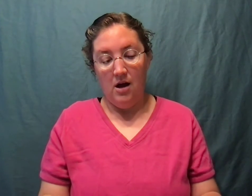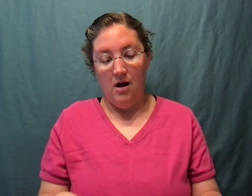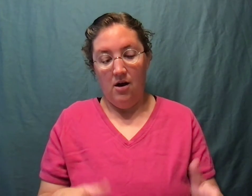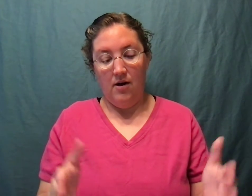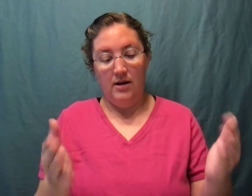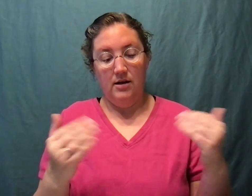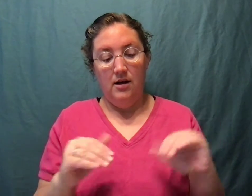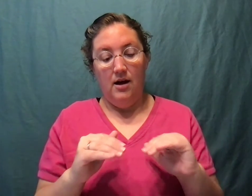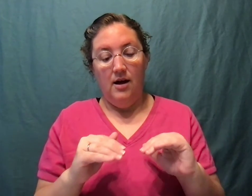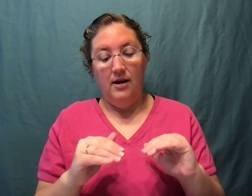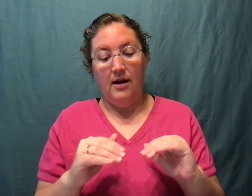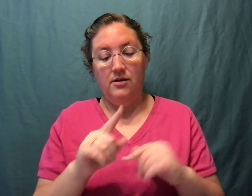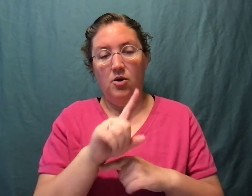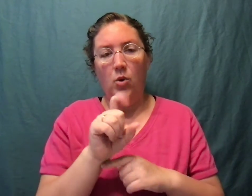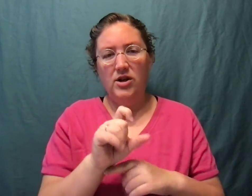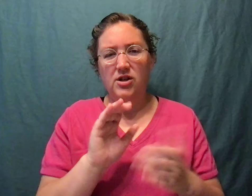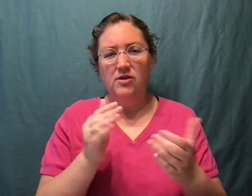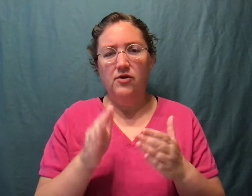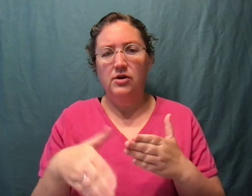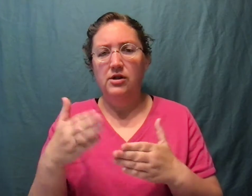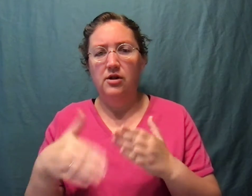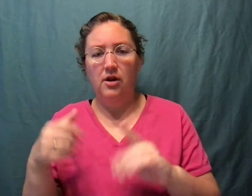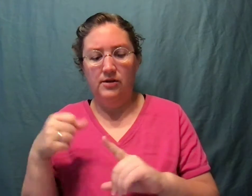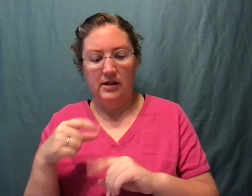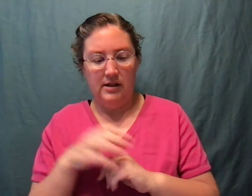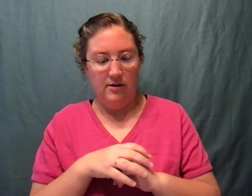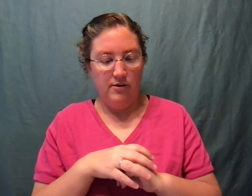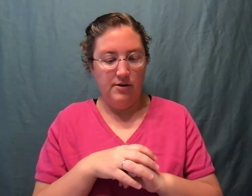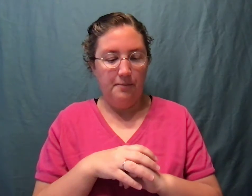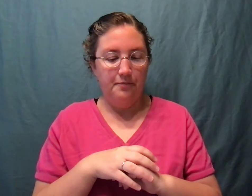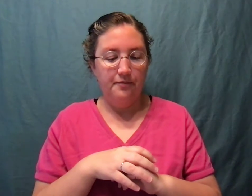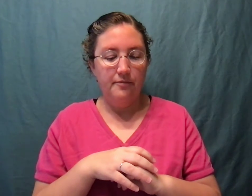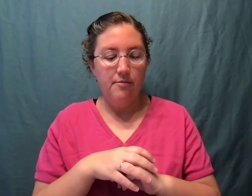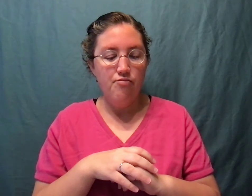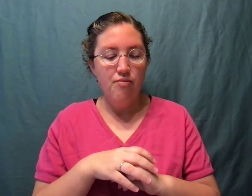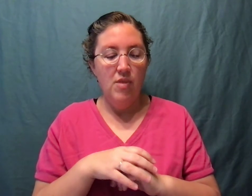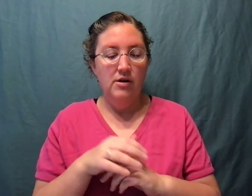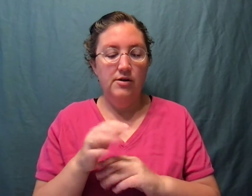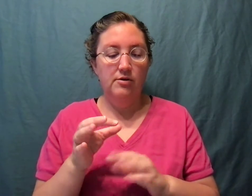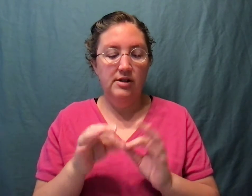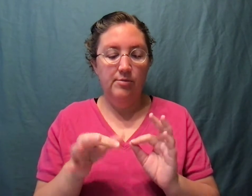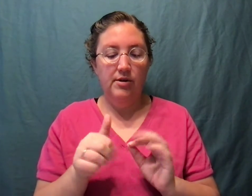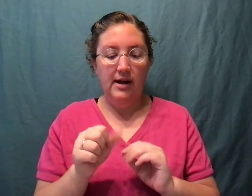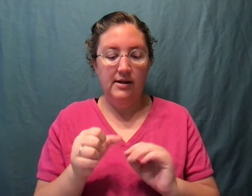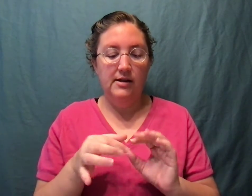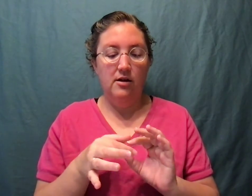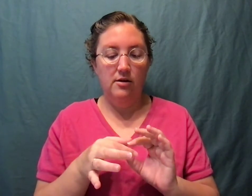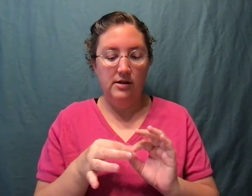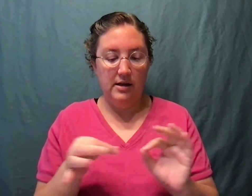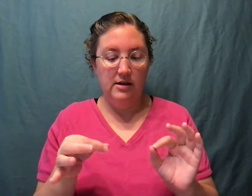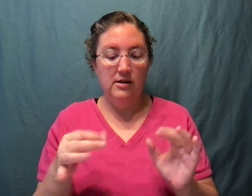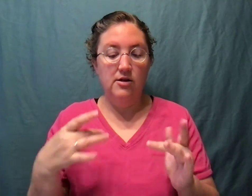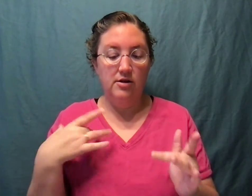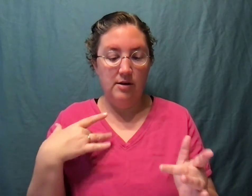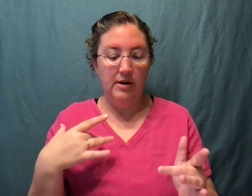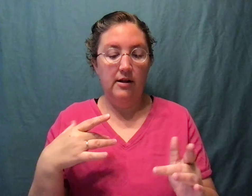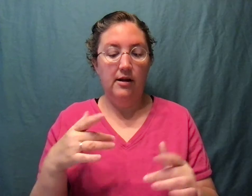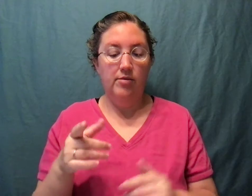All right. Next, questions versus closing signals. So simple ASL sentences are typically completed